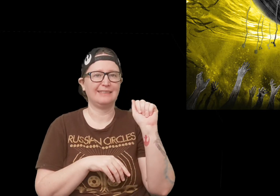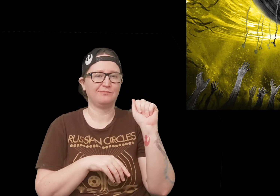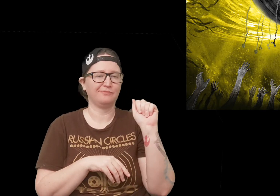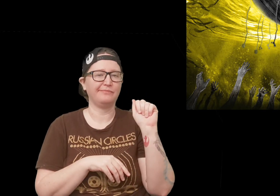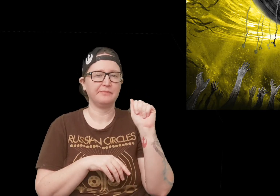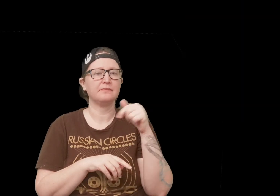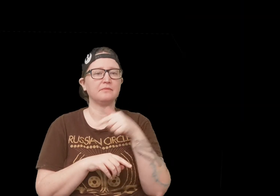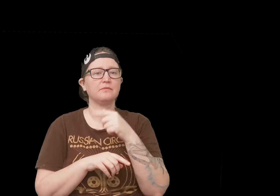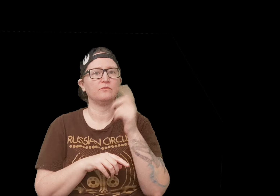sea.